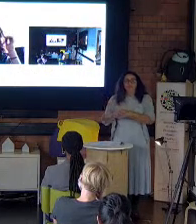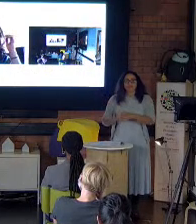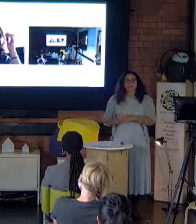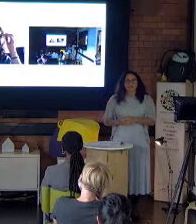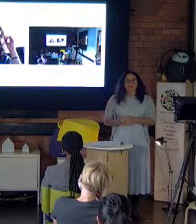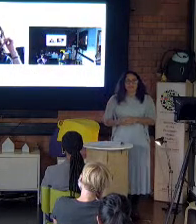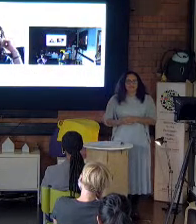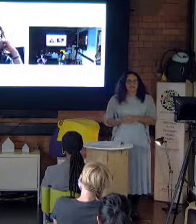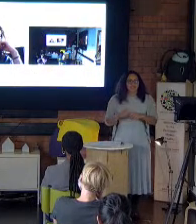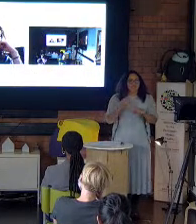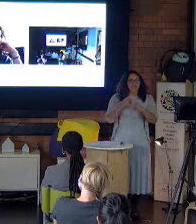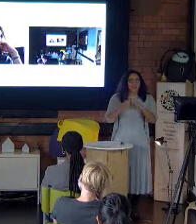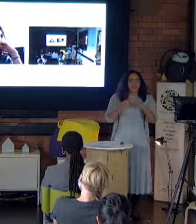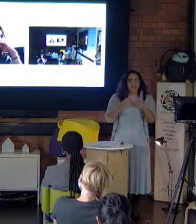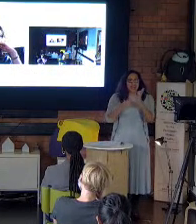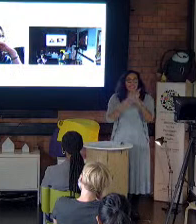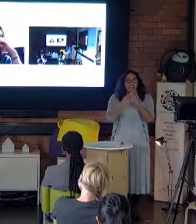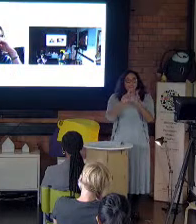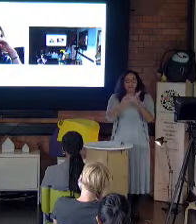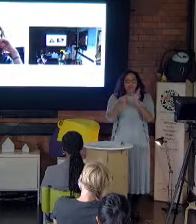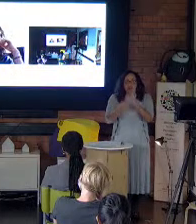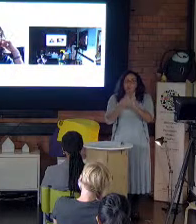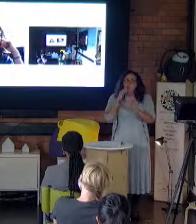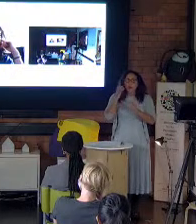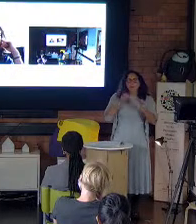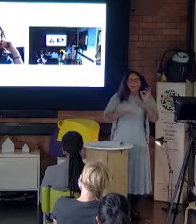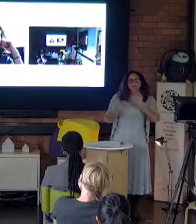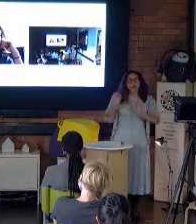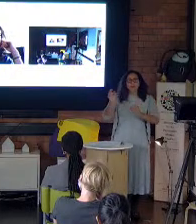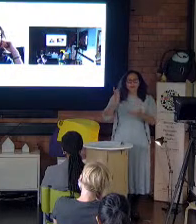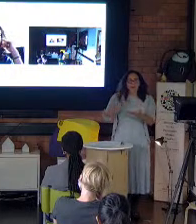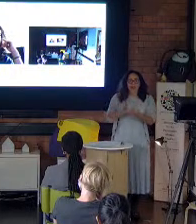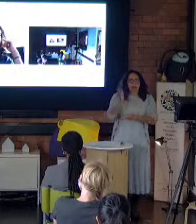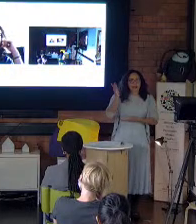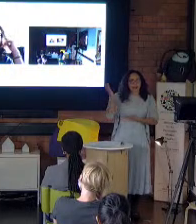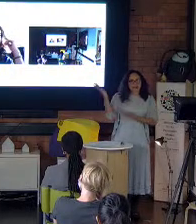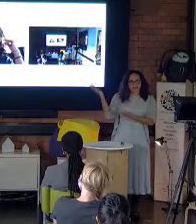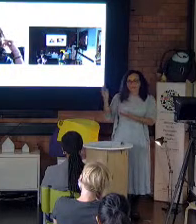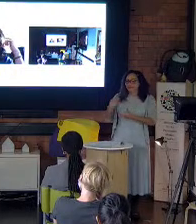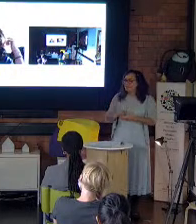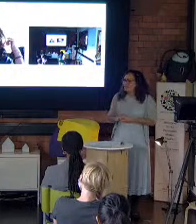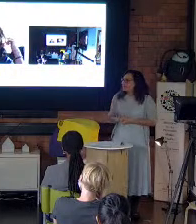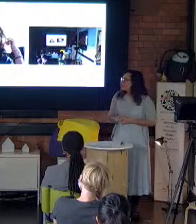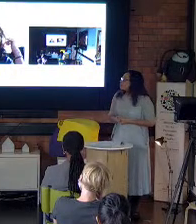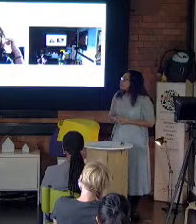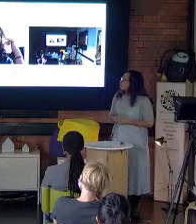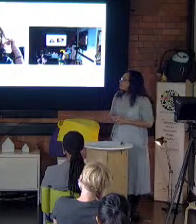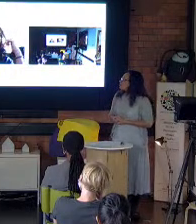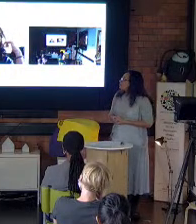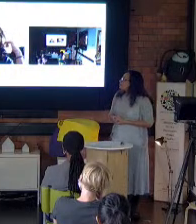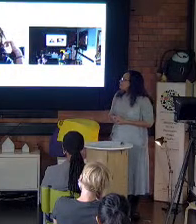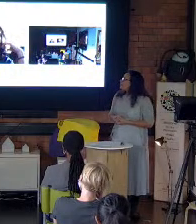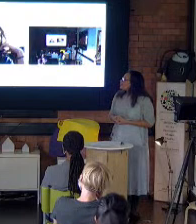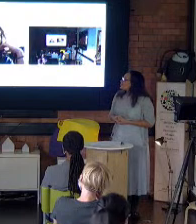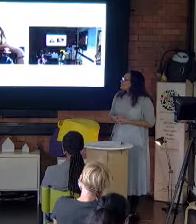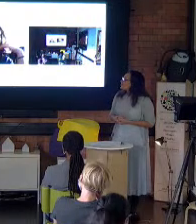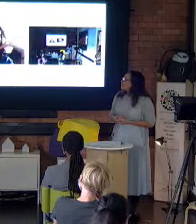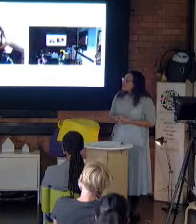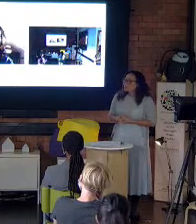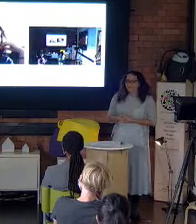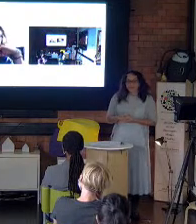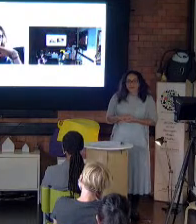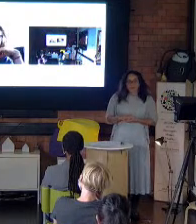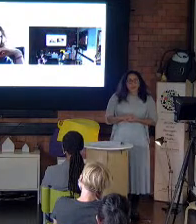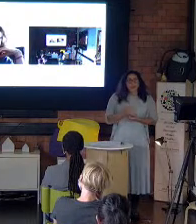are obviously to do this live, and also to be more ambitious in terms of art direction, take the time to give